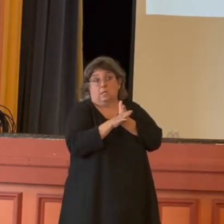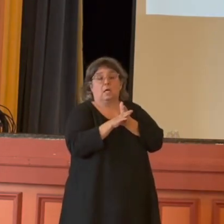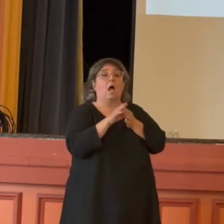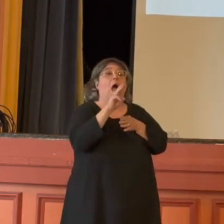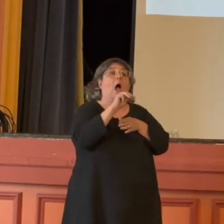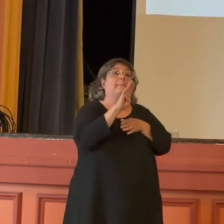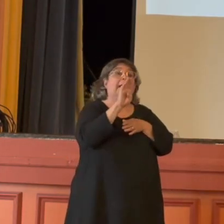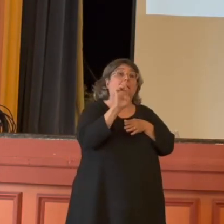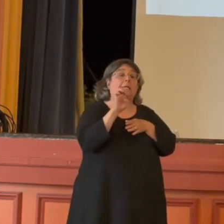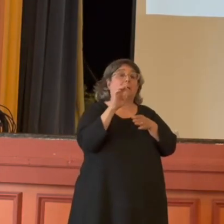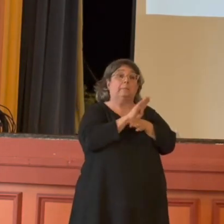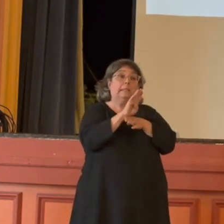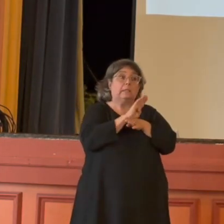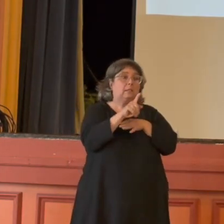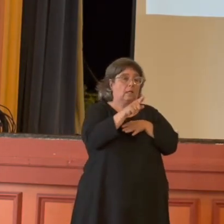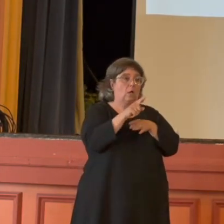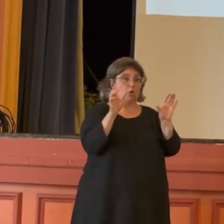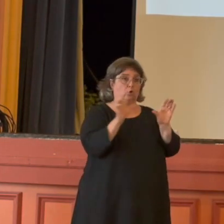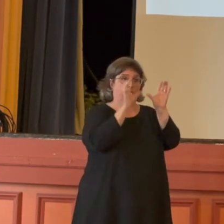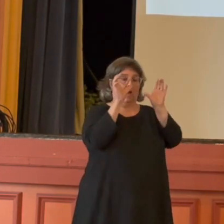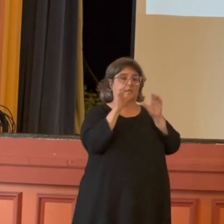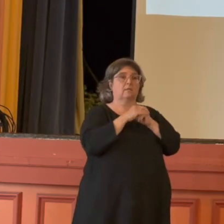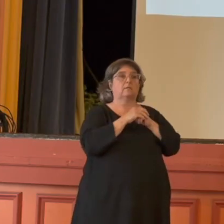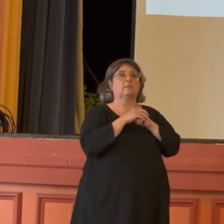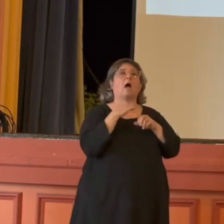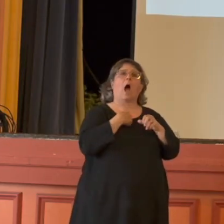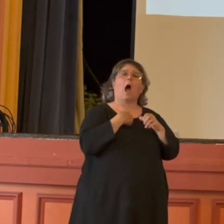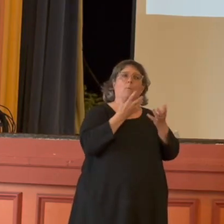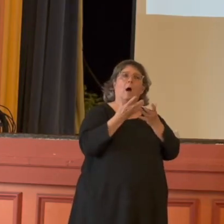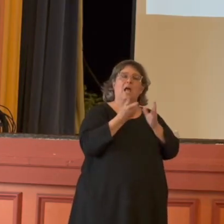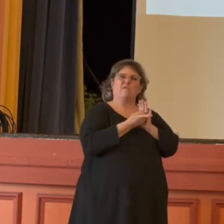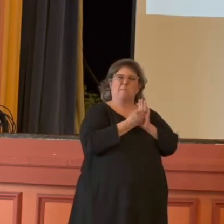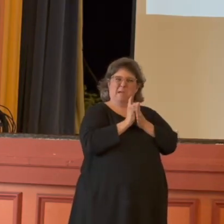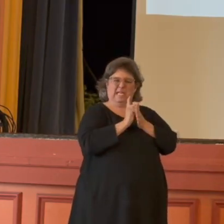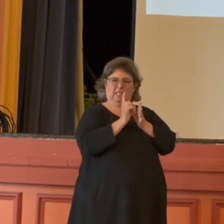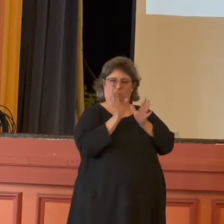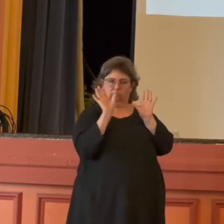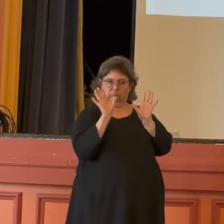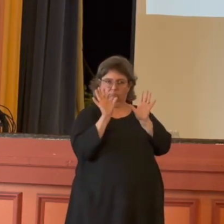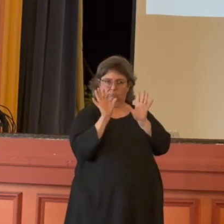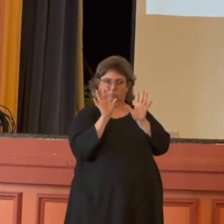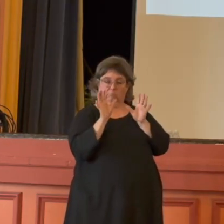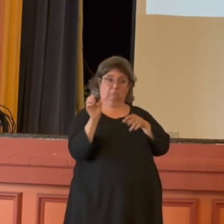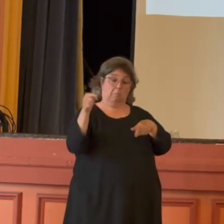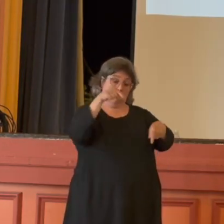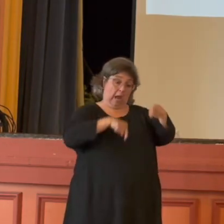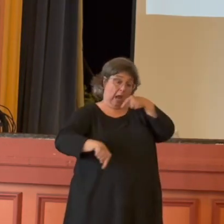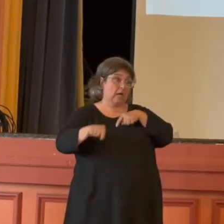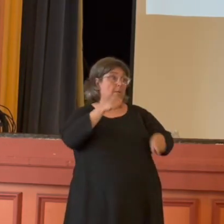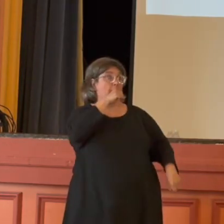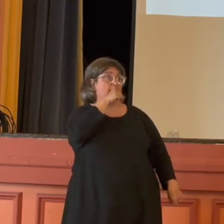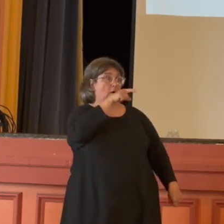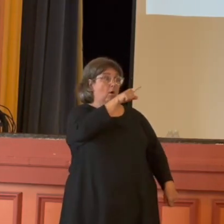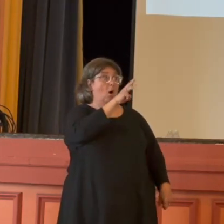businesses involved, those businesses that are certified? And so I want to take just a minute to bring back to the